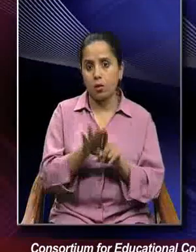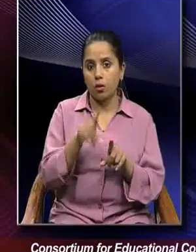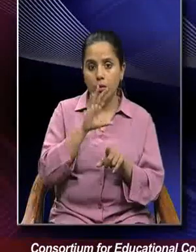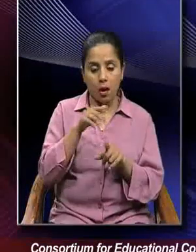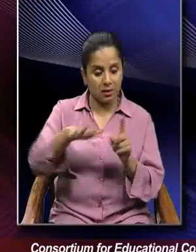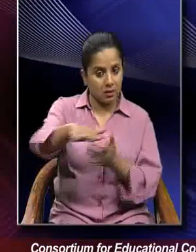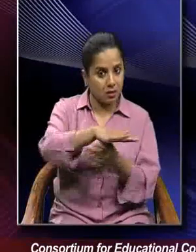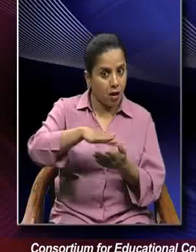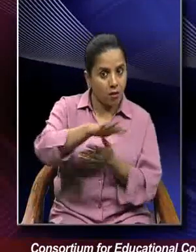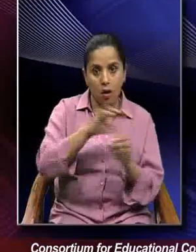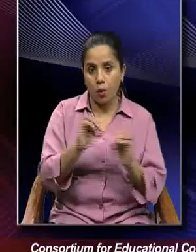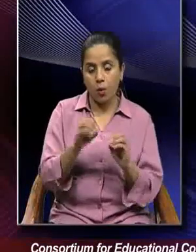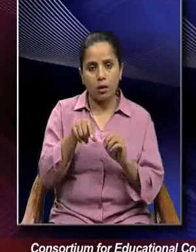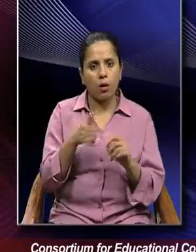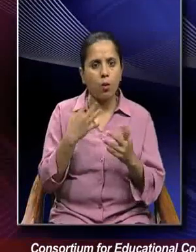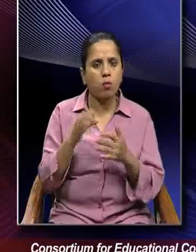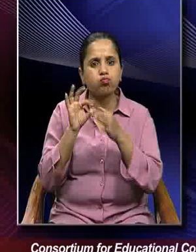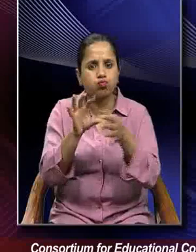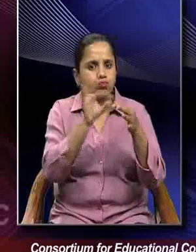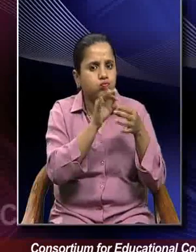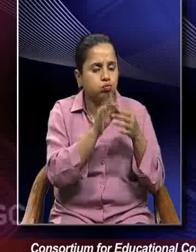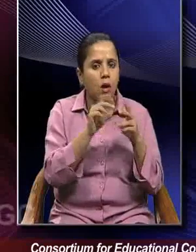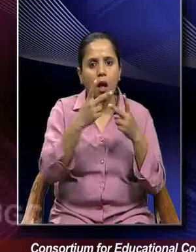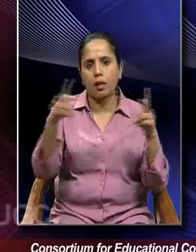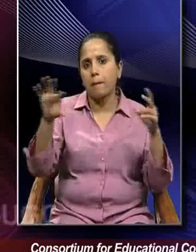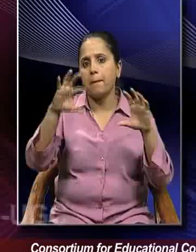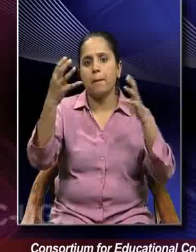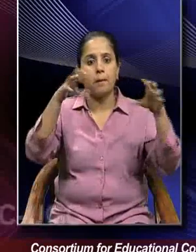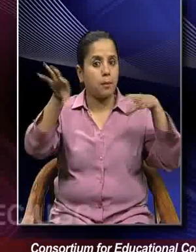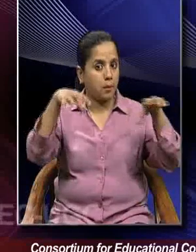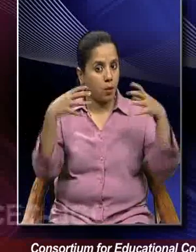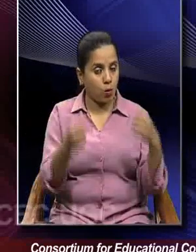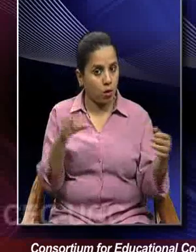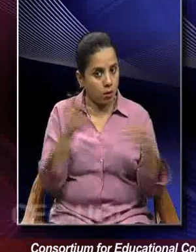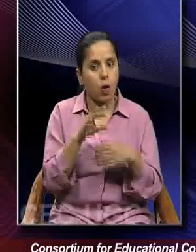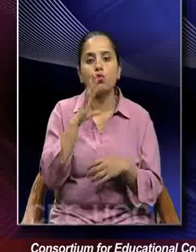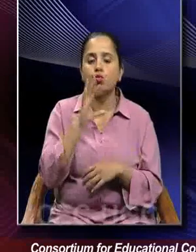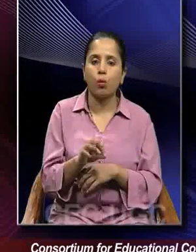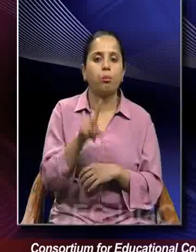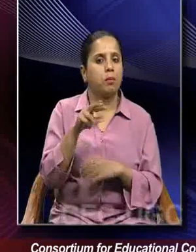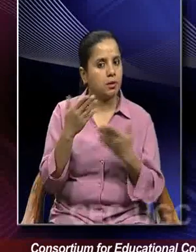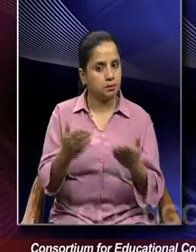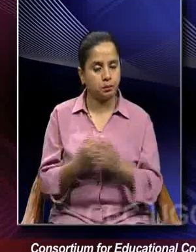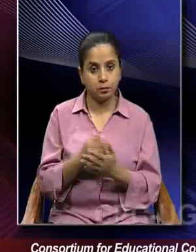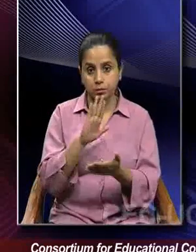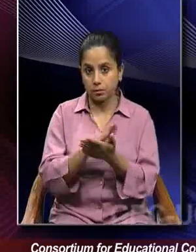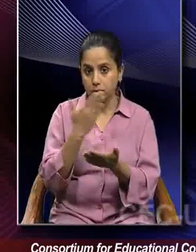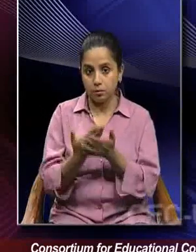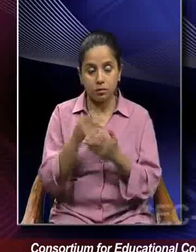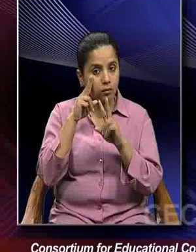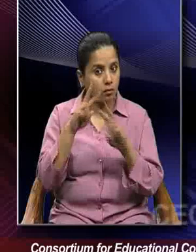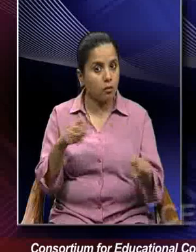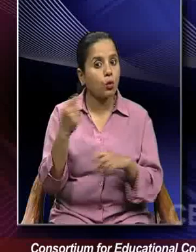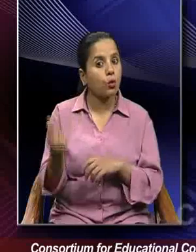surface, and seeking connections among the parts leads to true meaning. So, interpretive researchers